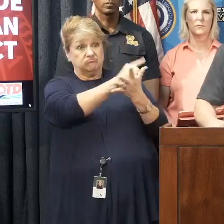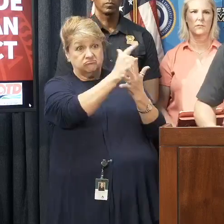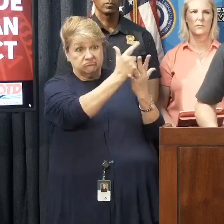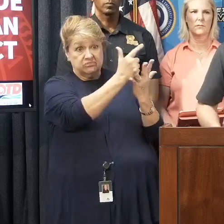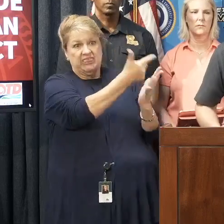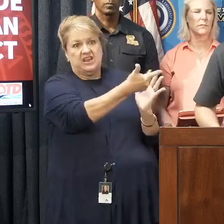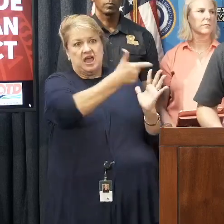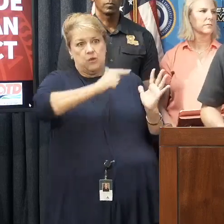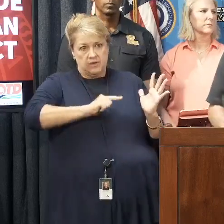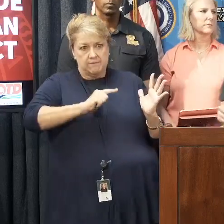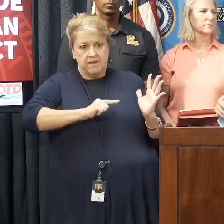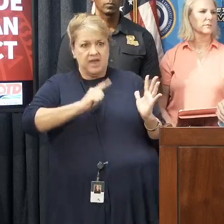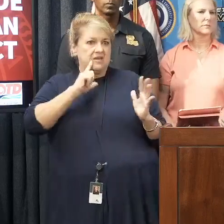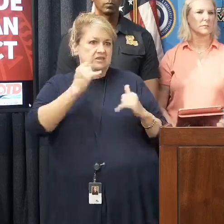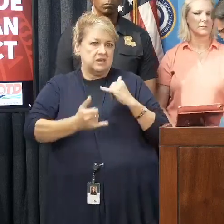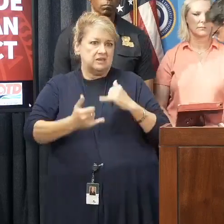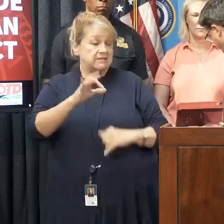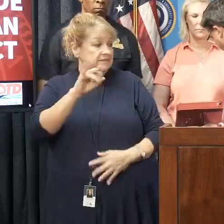Felicia.